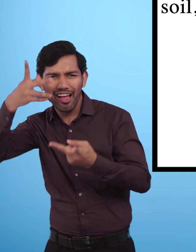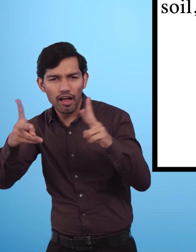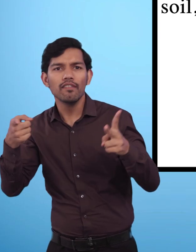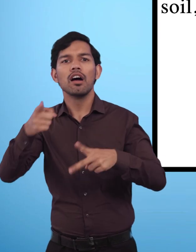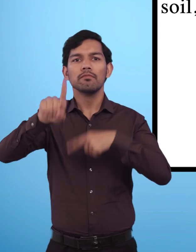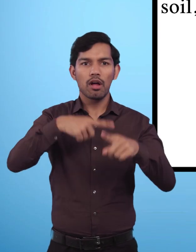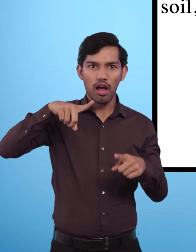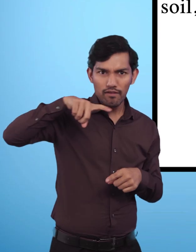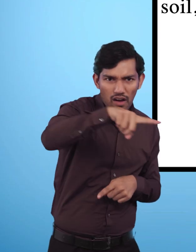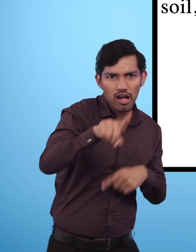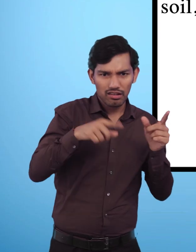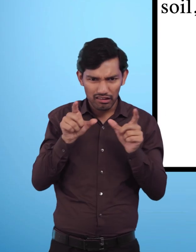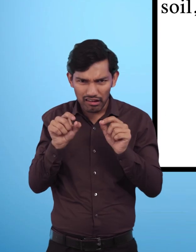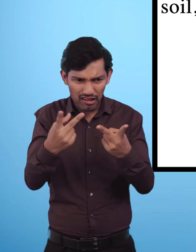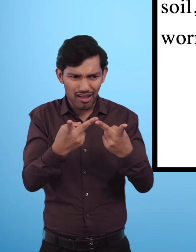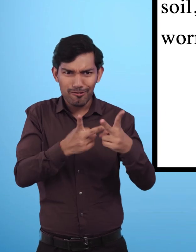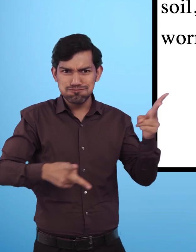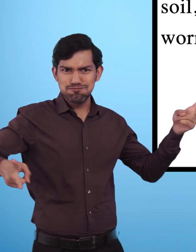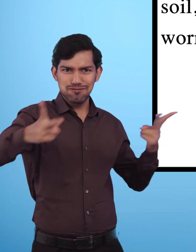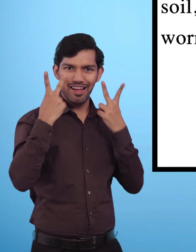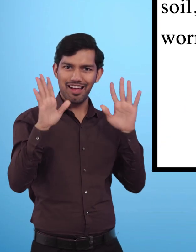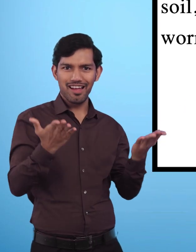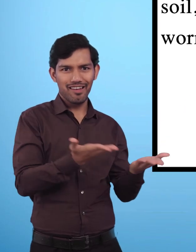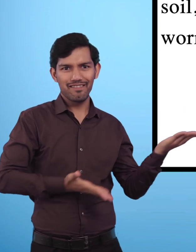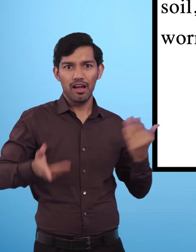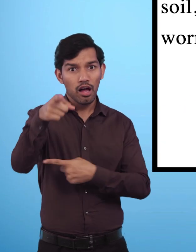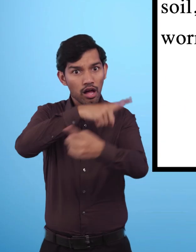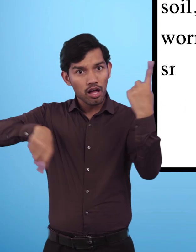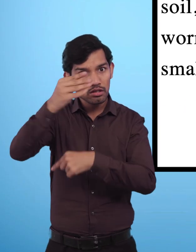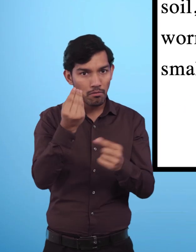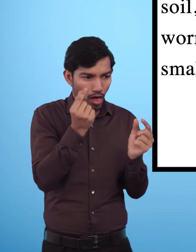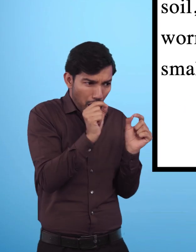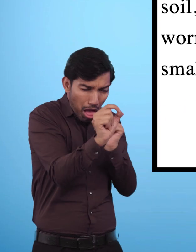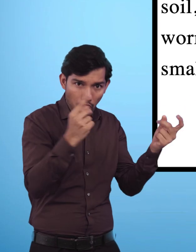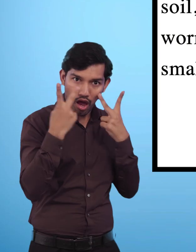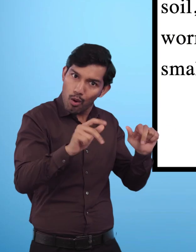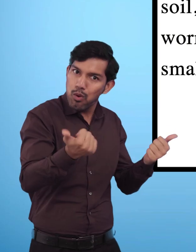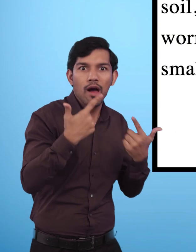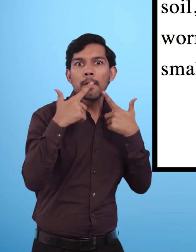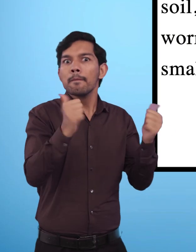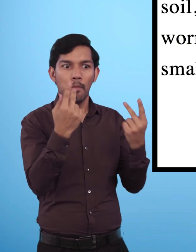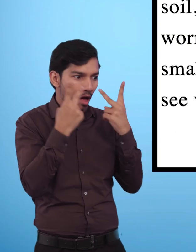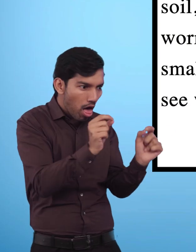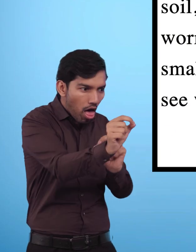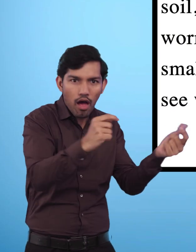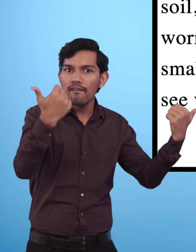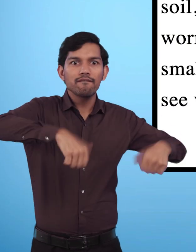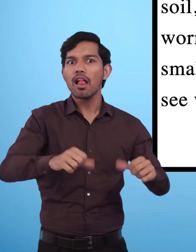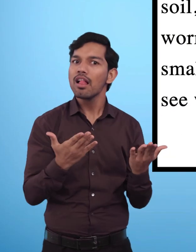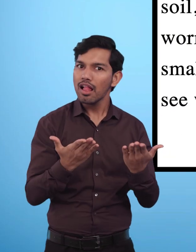such as sands, insects, and worms. There may be many small organisms that we cannot see with our naked